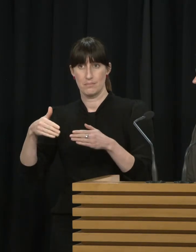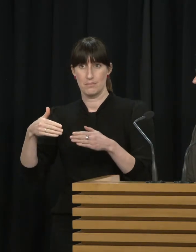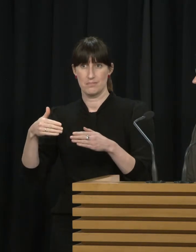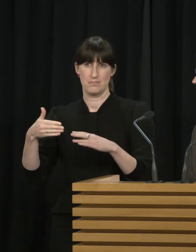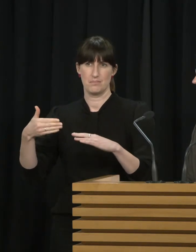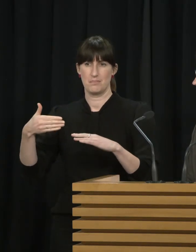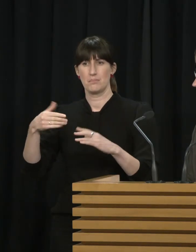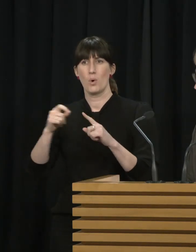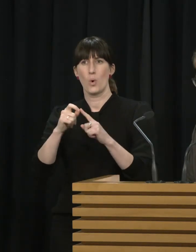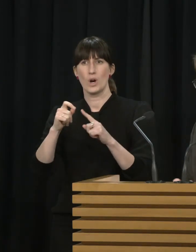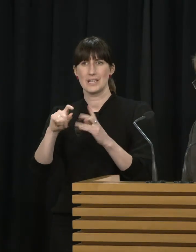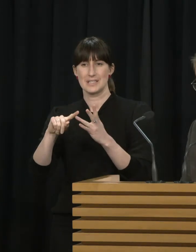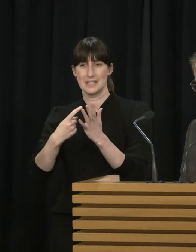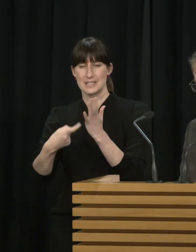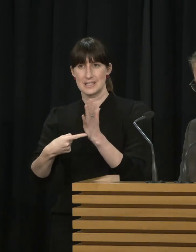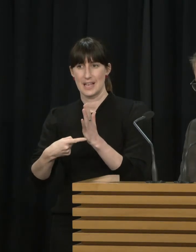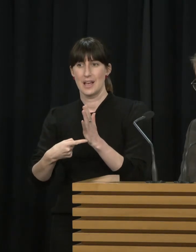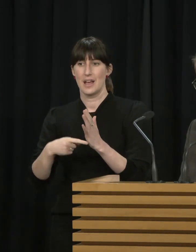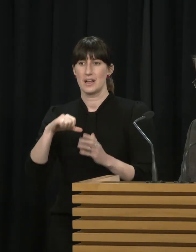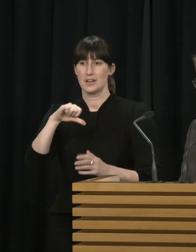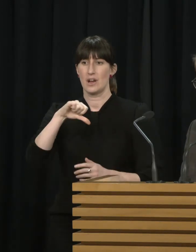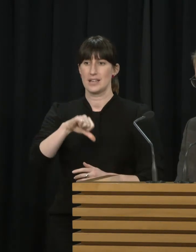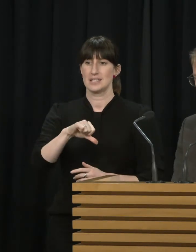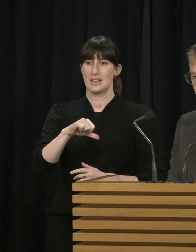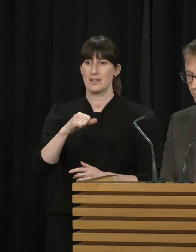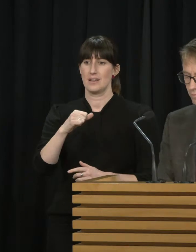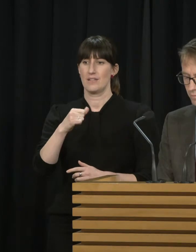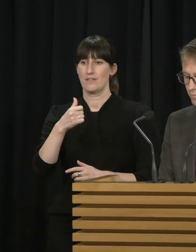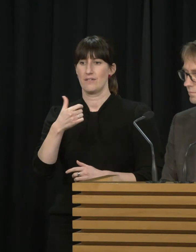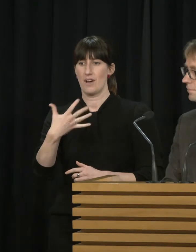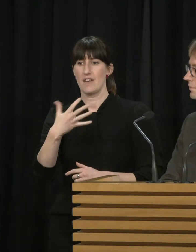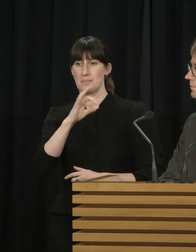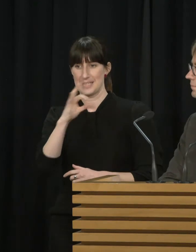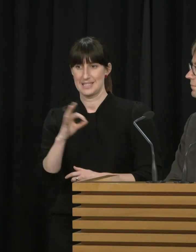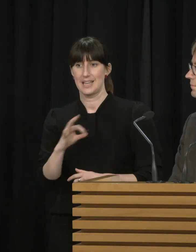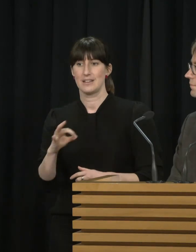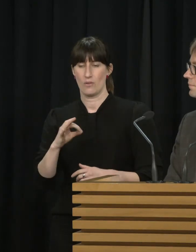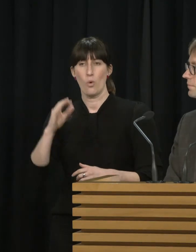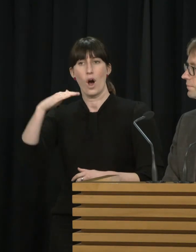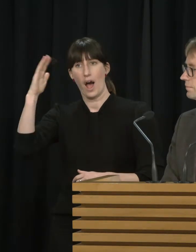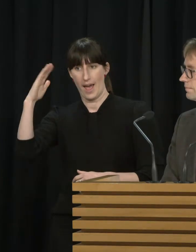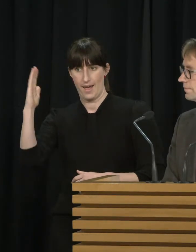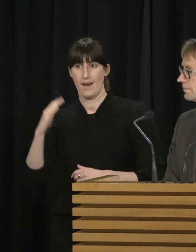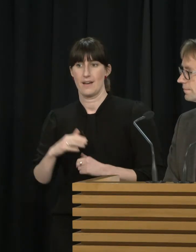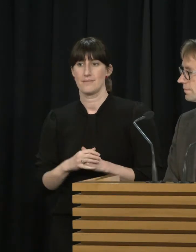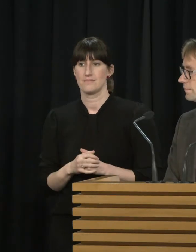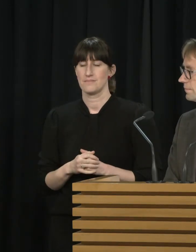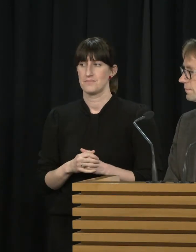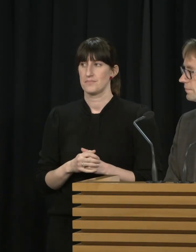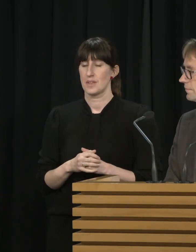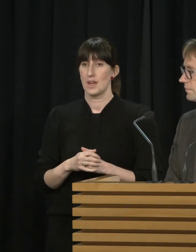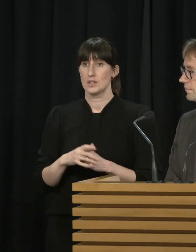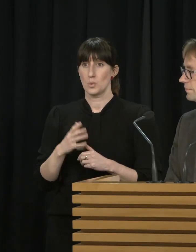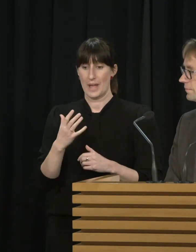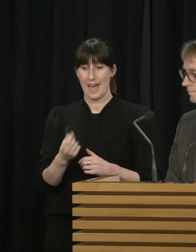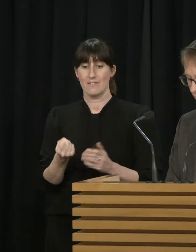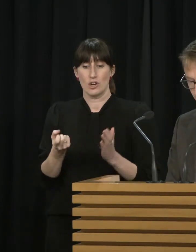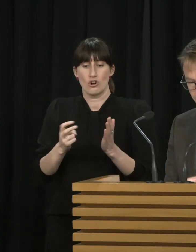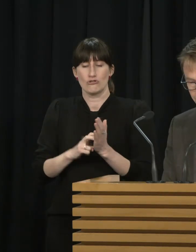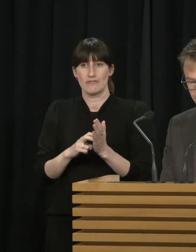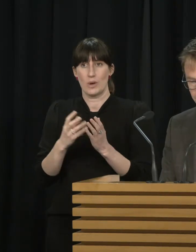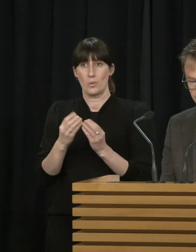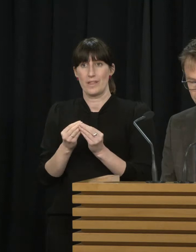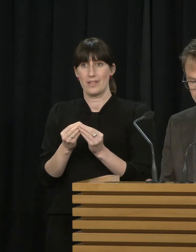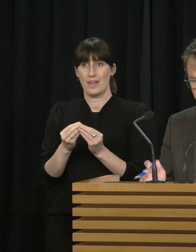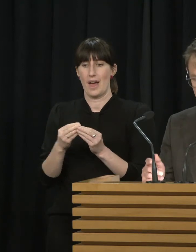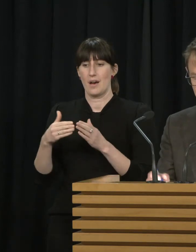port-employed workers. We do still have an ongoing challenge with our contracted workforces at the ports, so happy to run